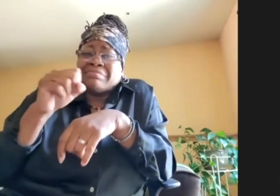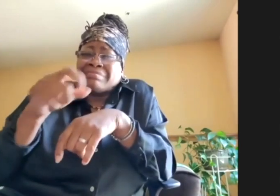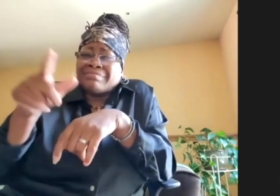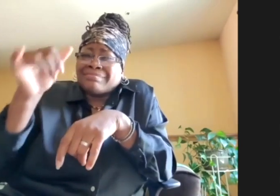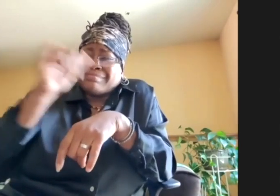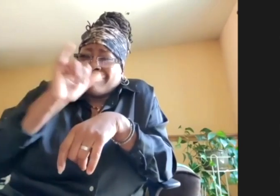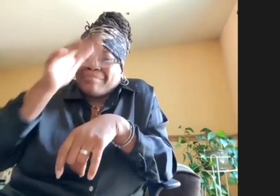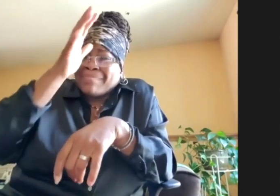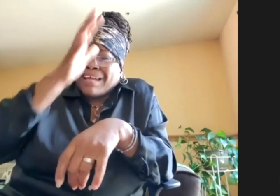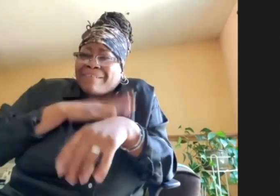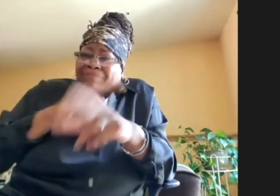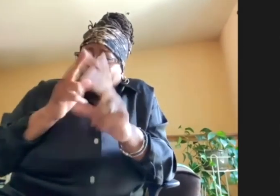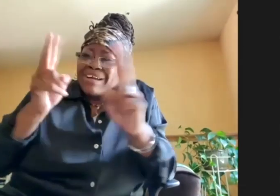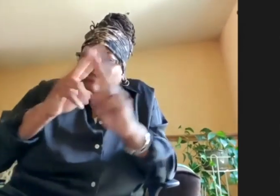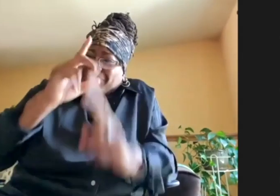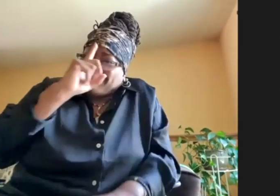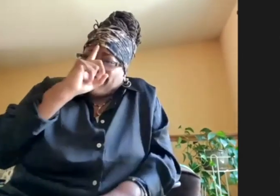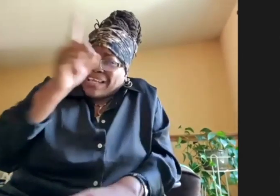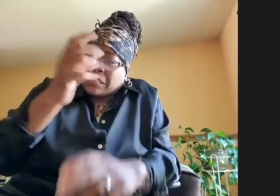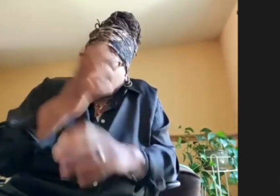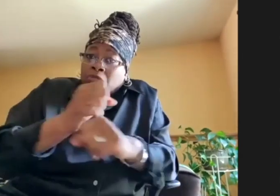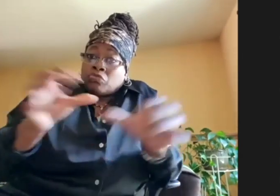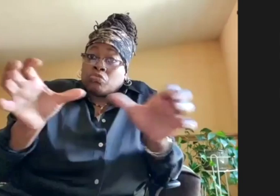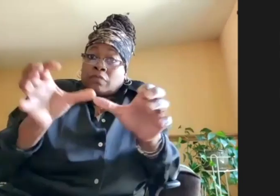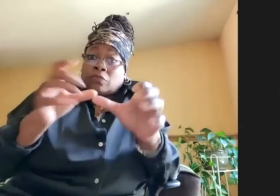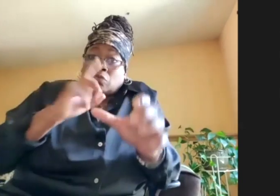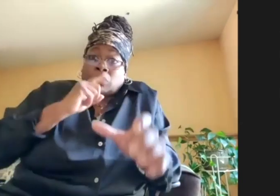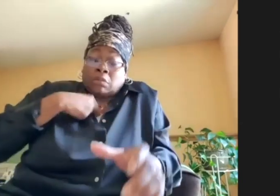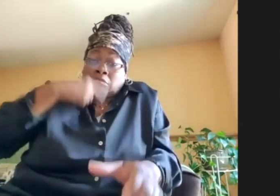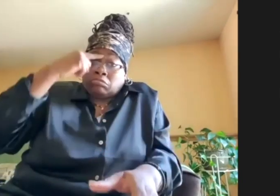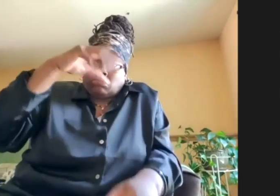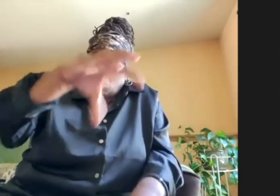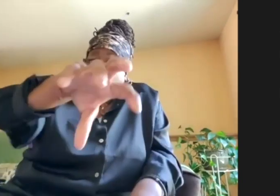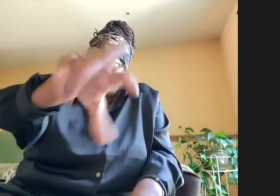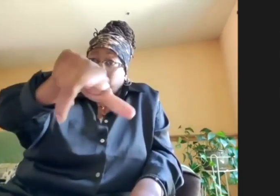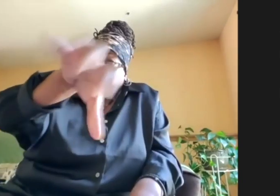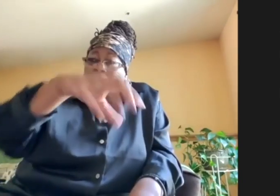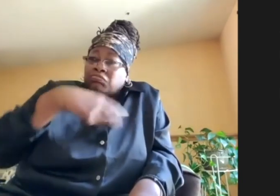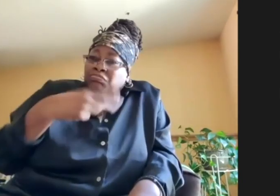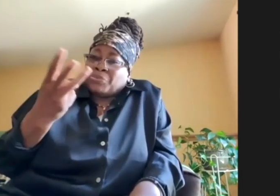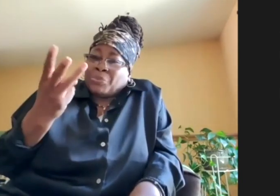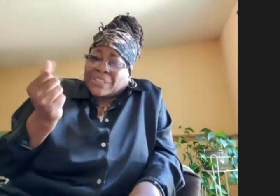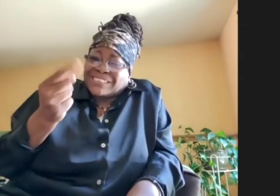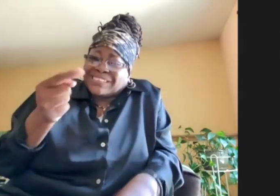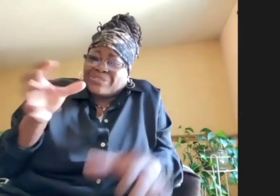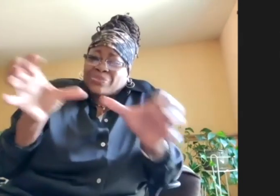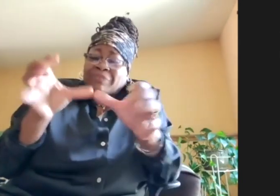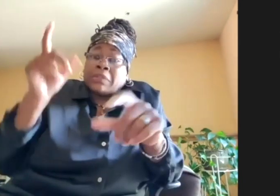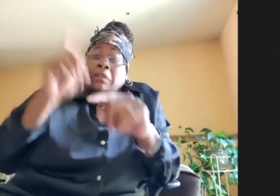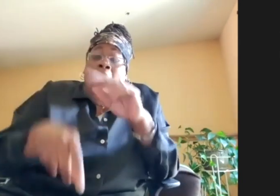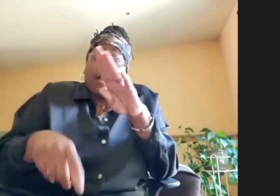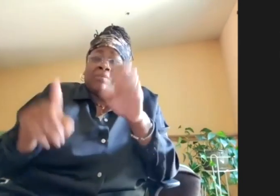Certificate. certificates and not earning a diploma, but those Mhm. students receiving a certificate for graduation. And I'm like,